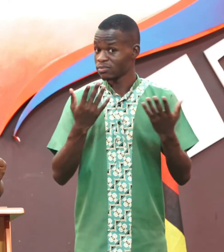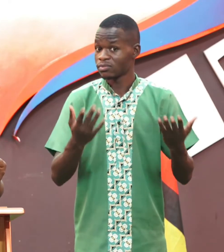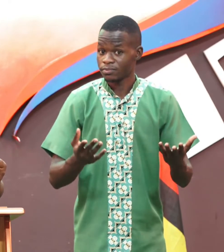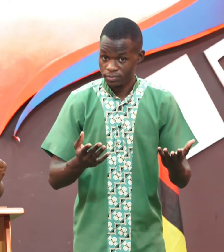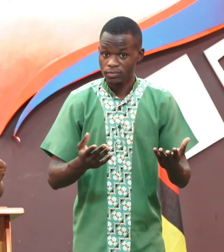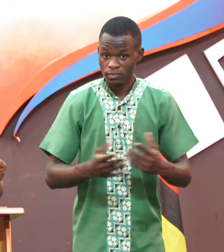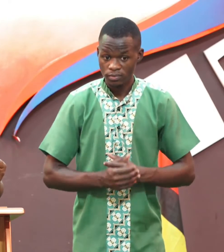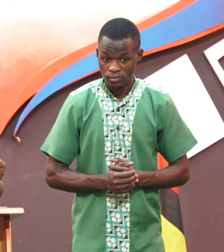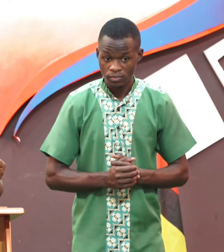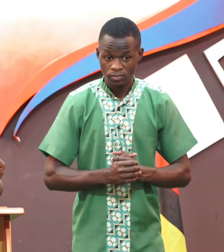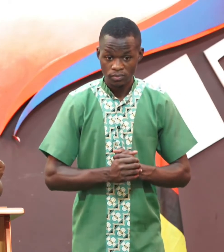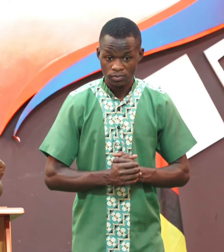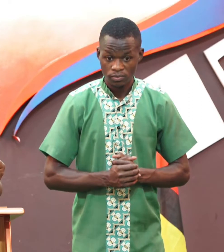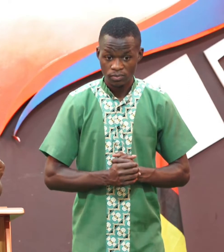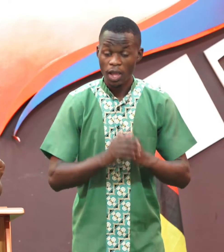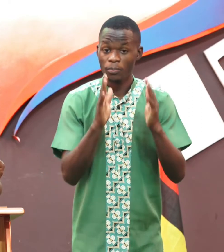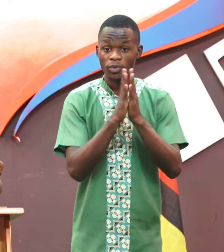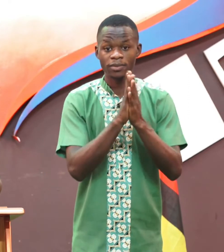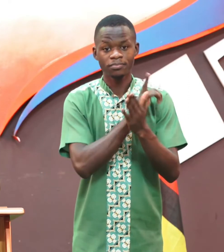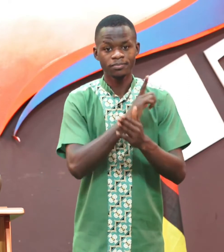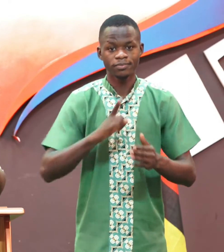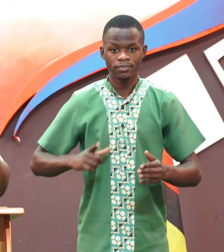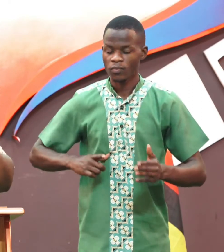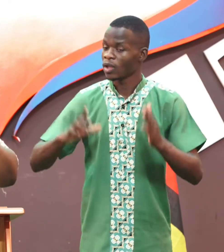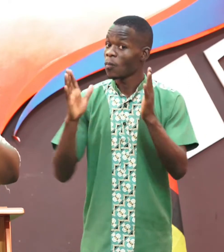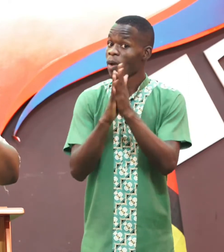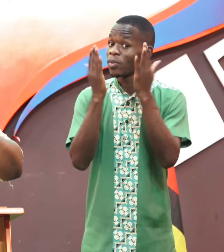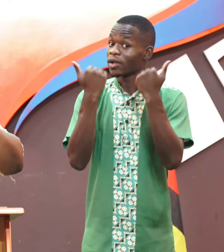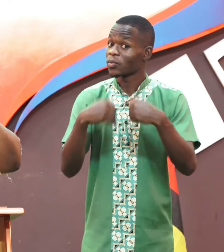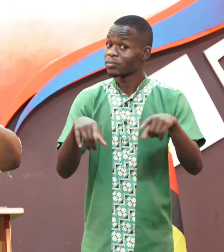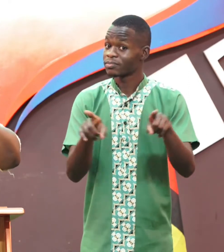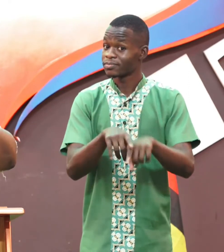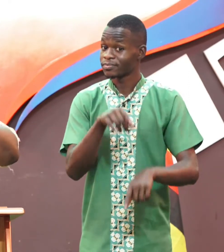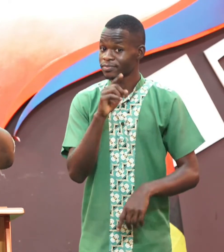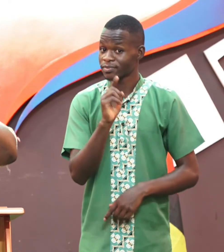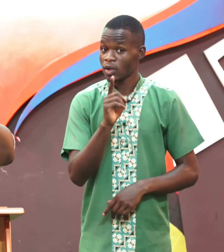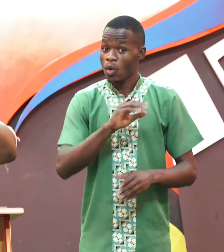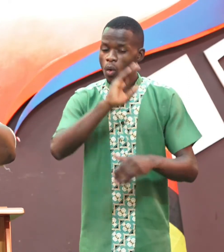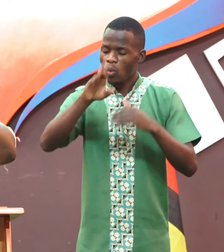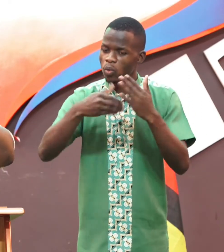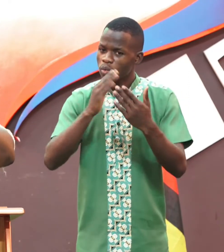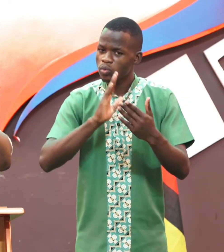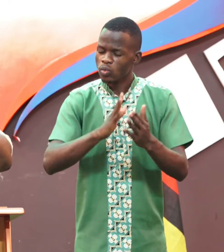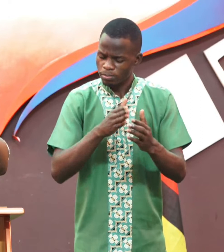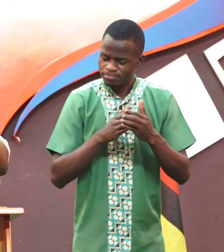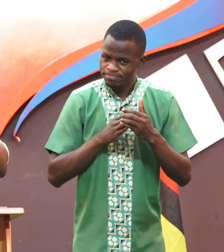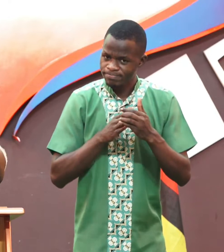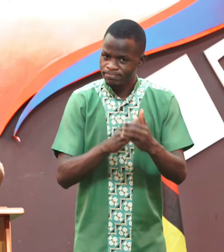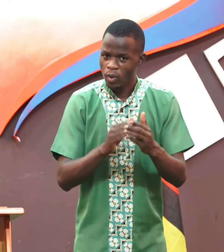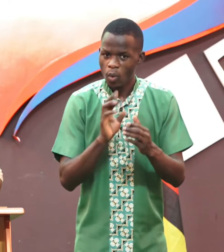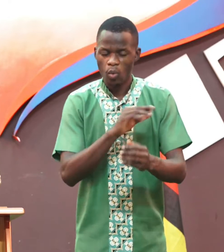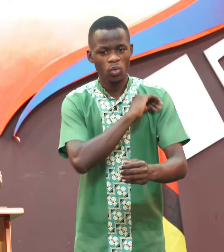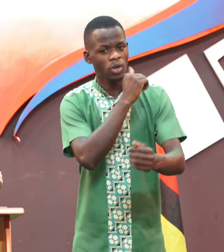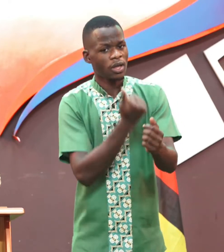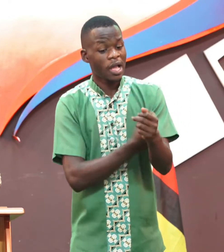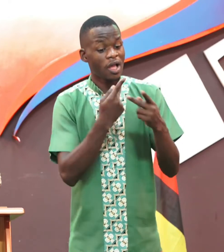are driven by a rudder. Mukama yebazibwe. Amen. Nawe enkasi okufuga ko kutandikira eri munda mu mutima gwo.